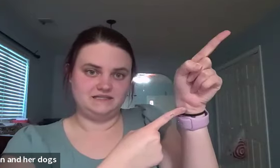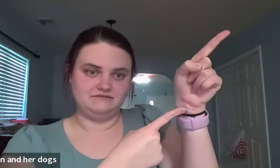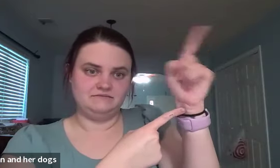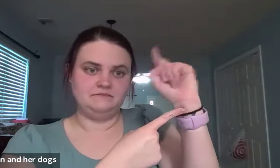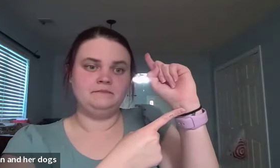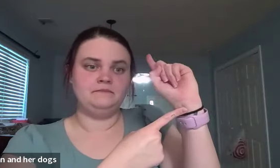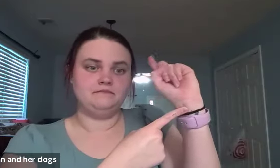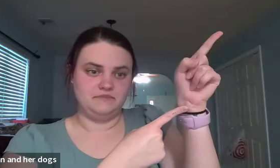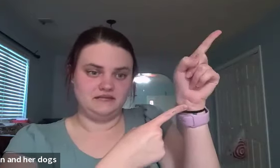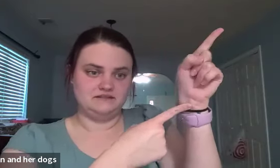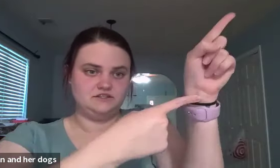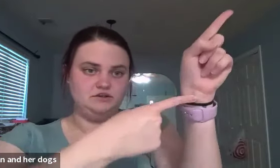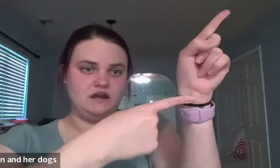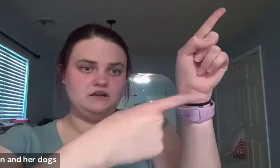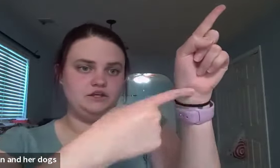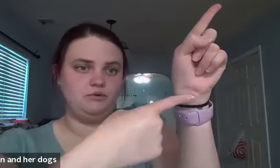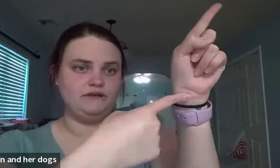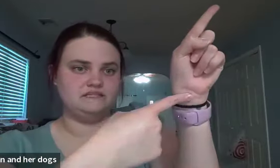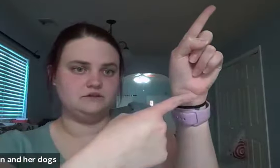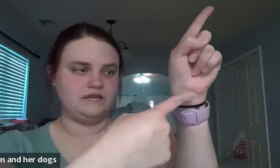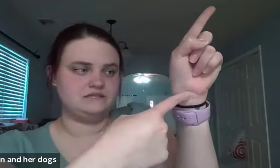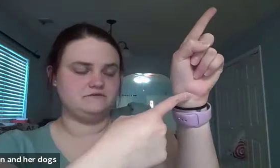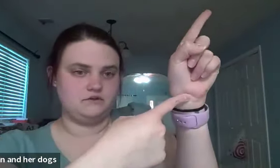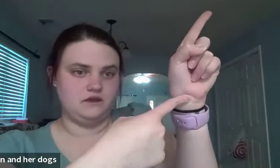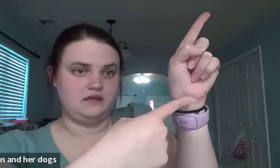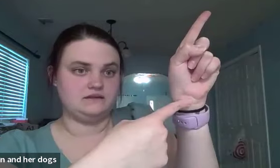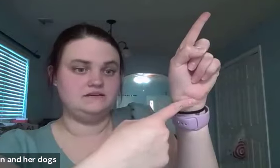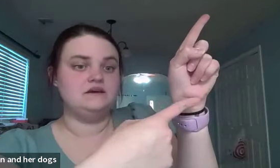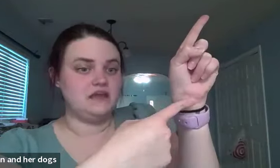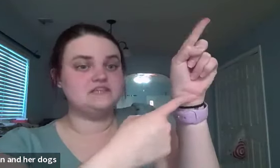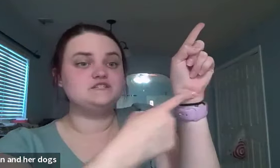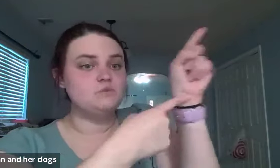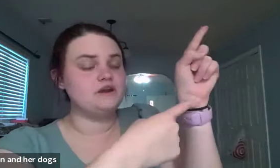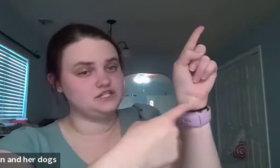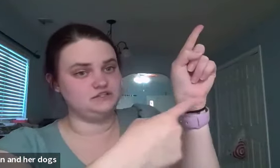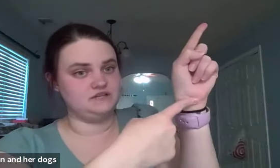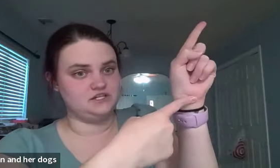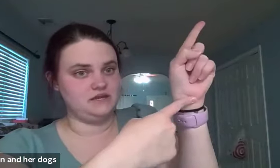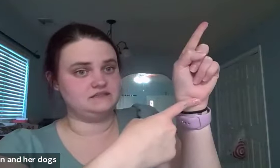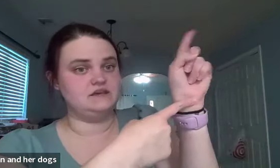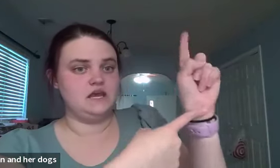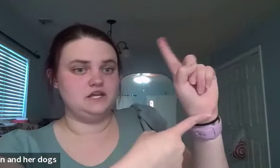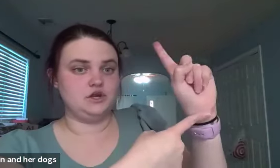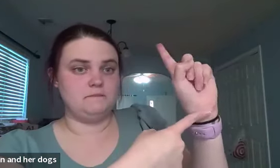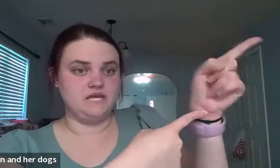minute, minute. So you're kind of like, you point to your base of your hand. Yeah, this is one where you actually do touch the base. And you go